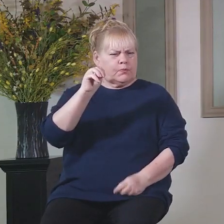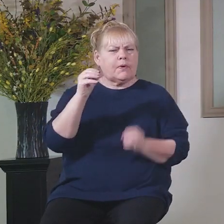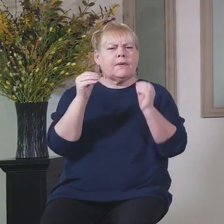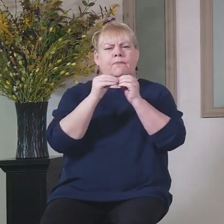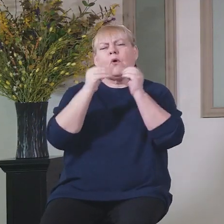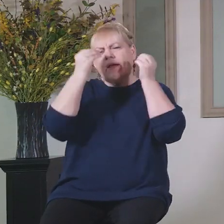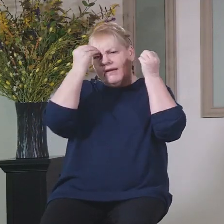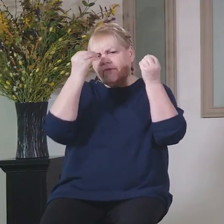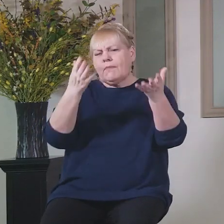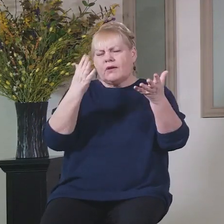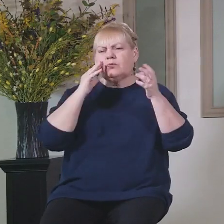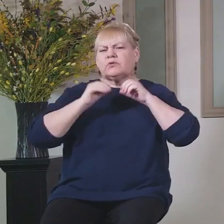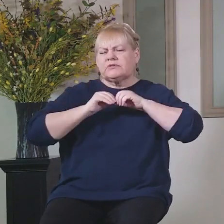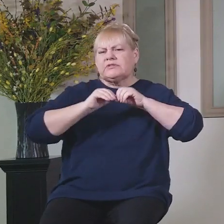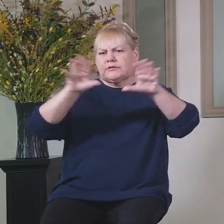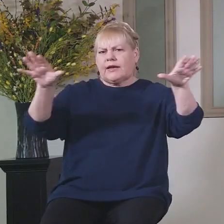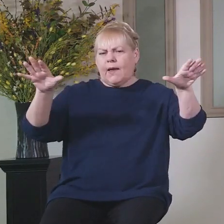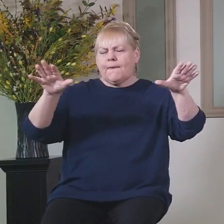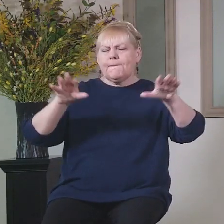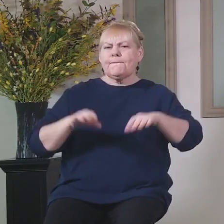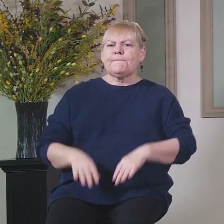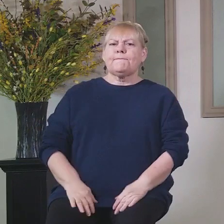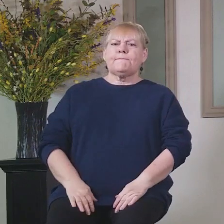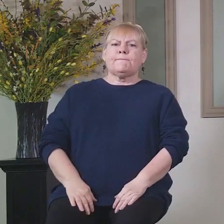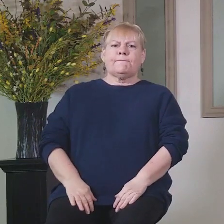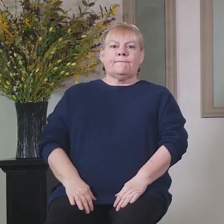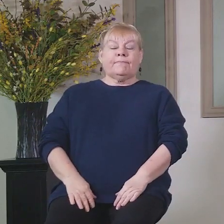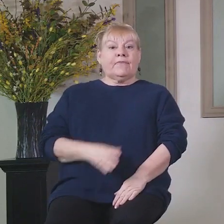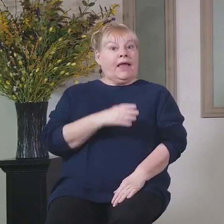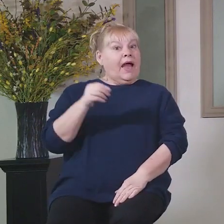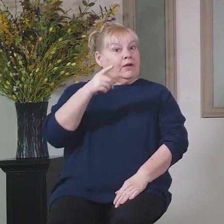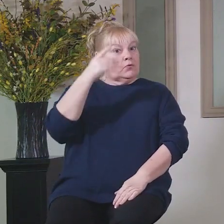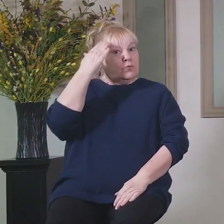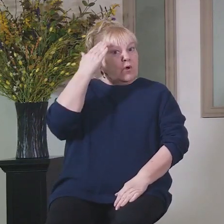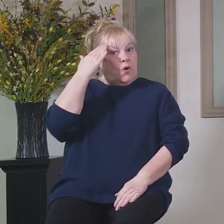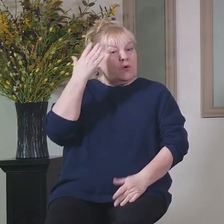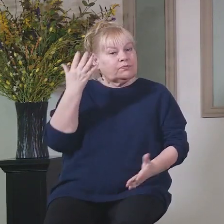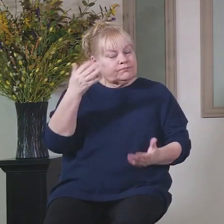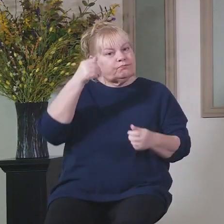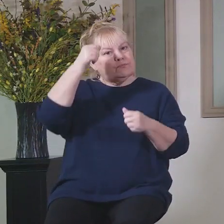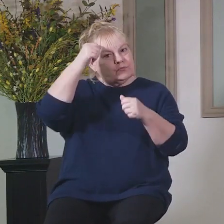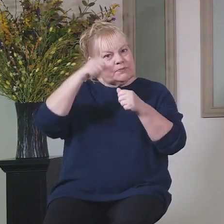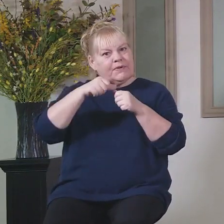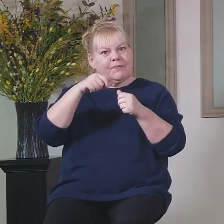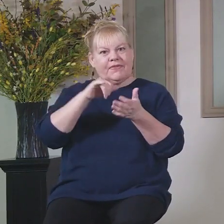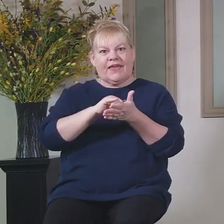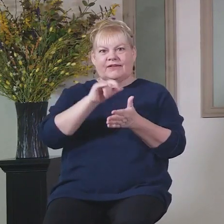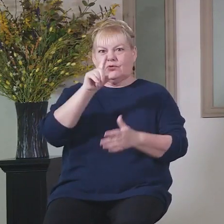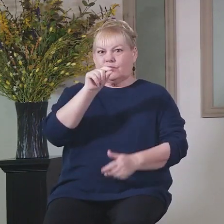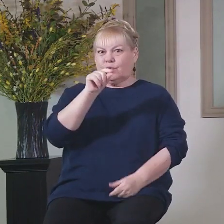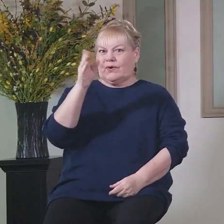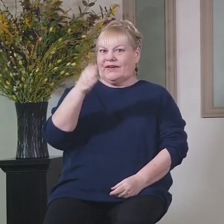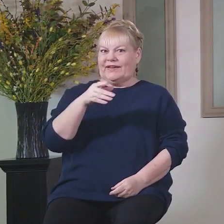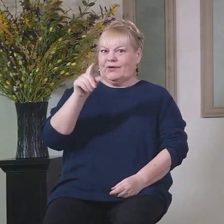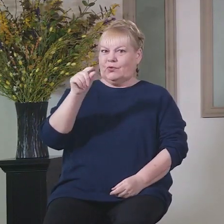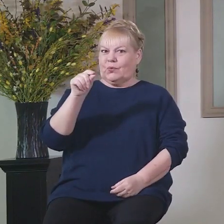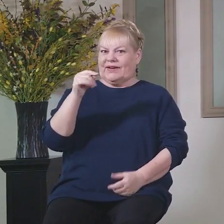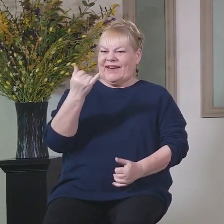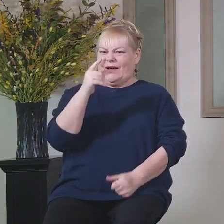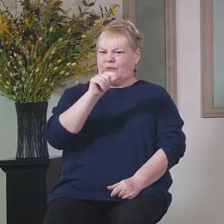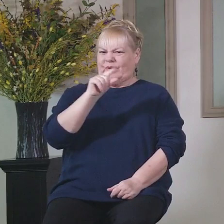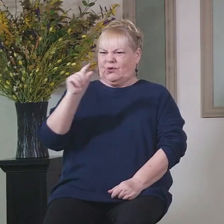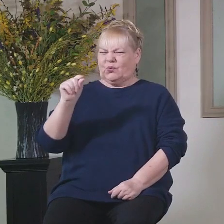is going to come. And, you know, guys, keep in mind this is 2020. We're keeping our vision